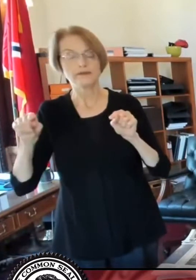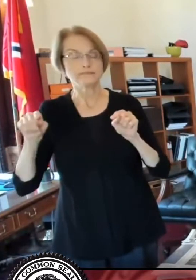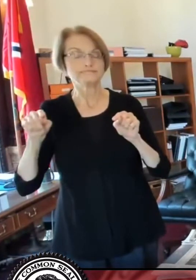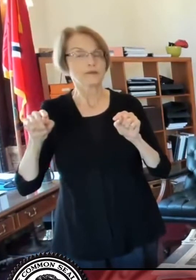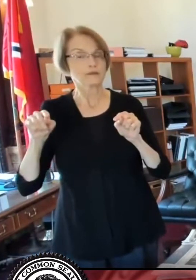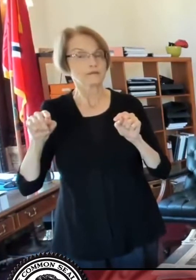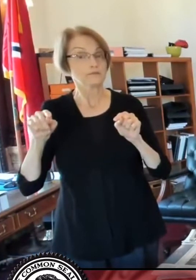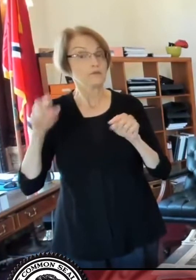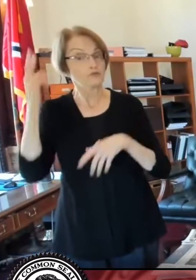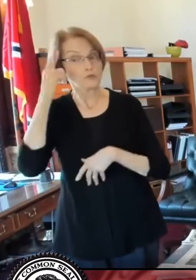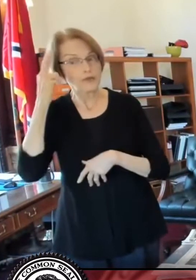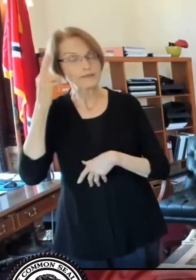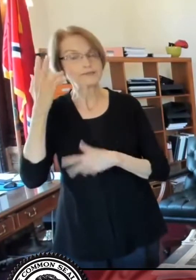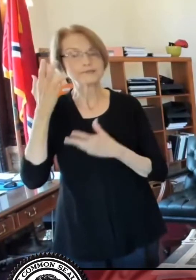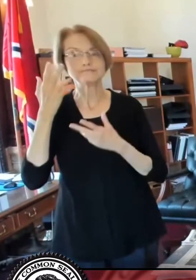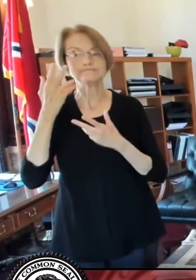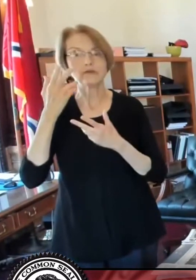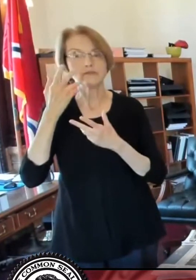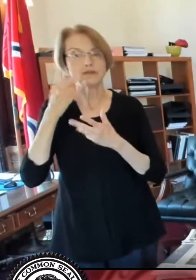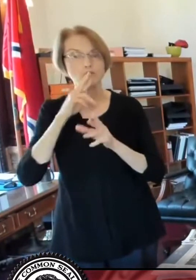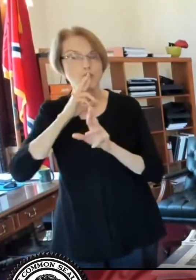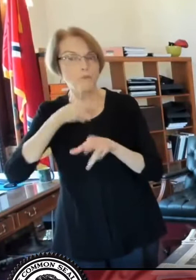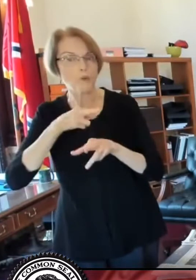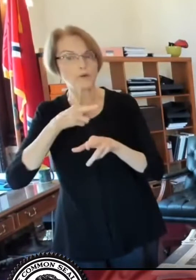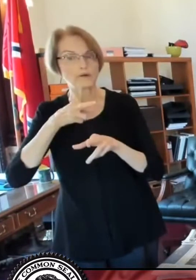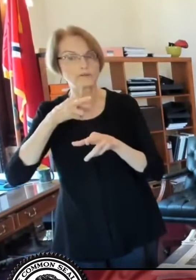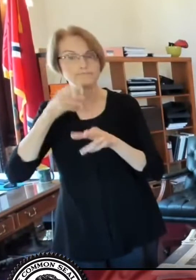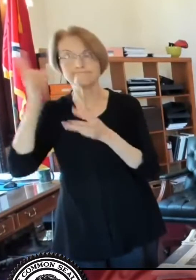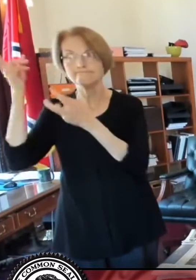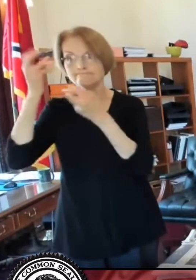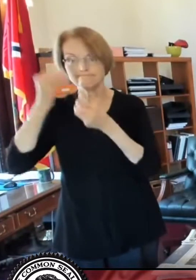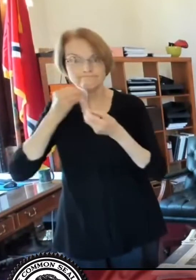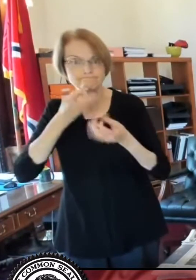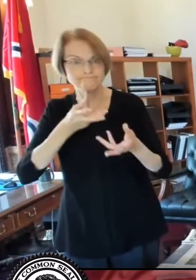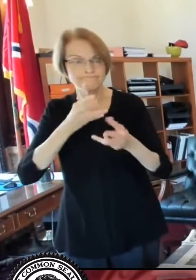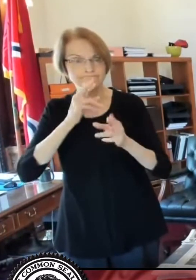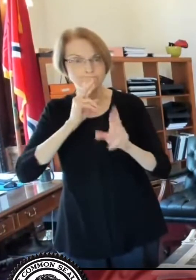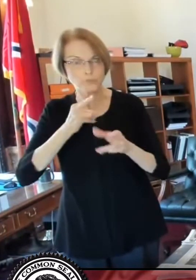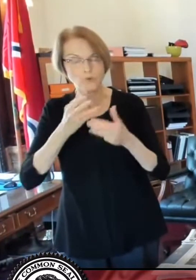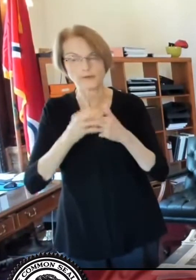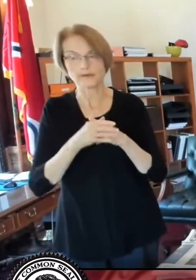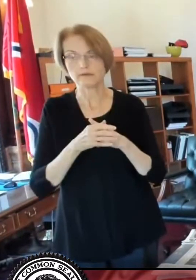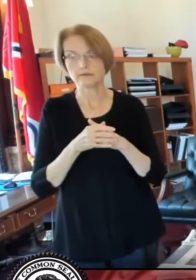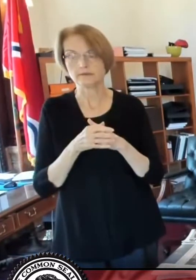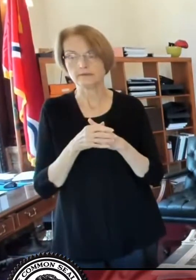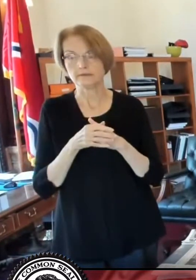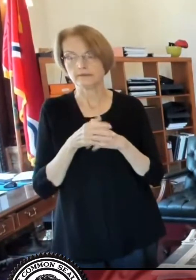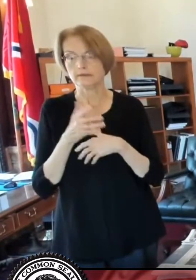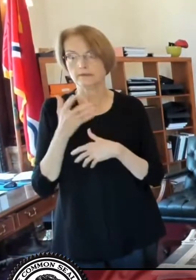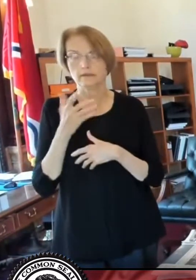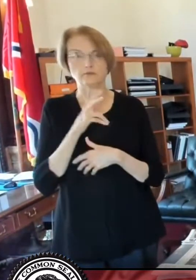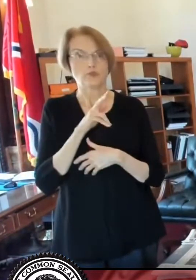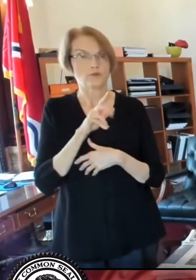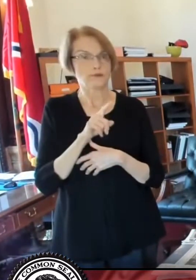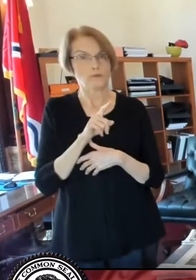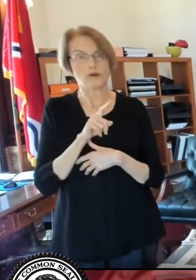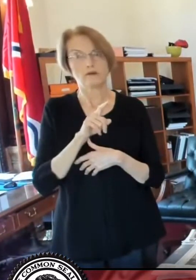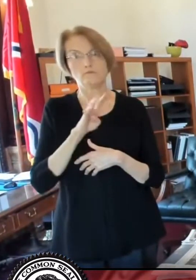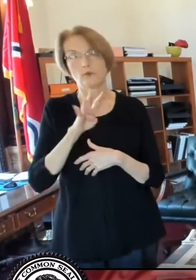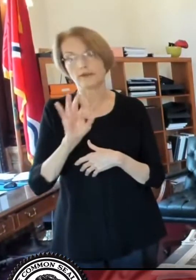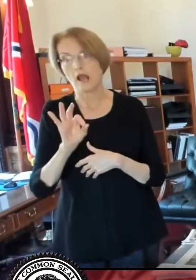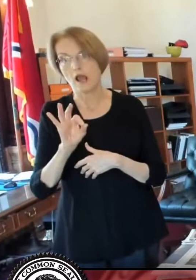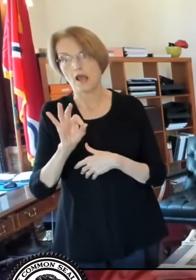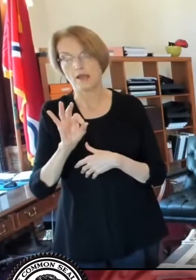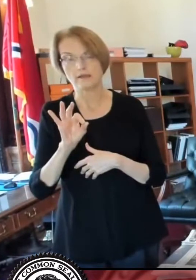when various people report. But it was 21, and then on Thursday, I think it was 49, and there were some